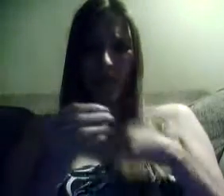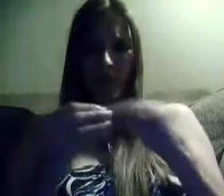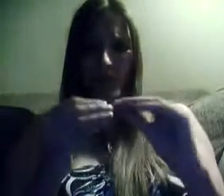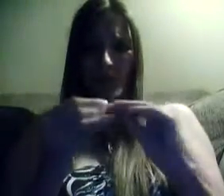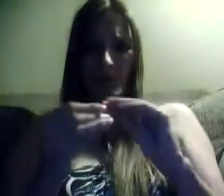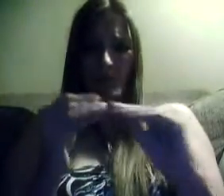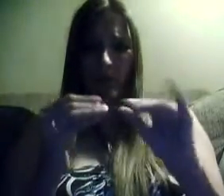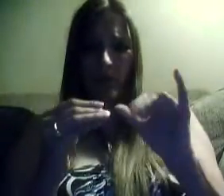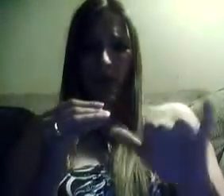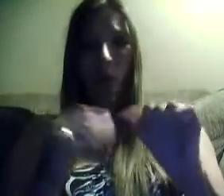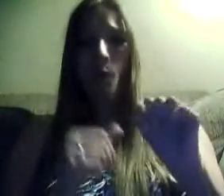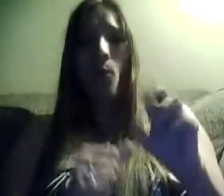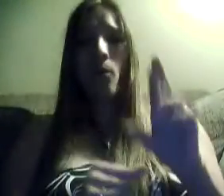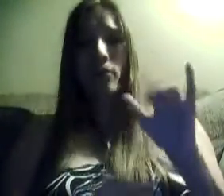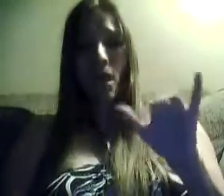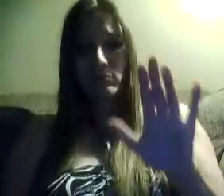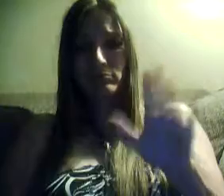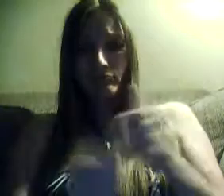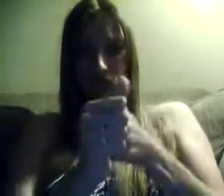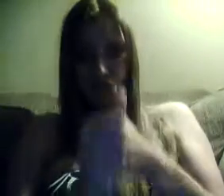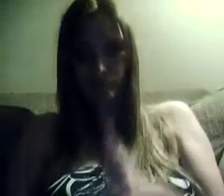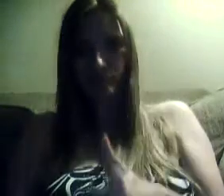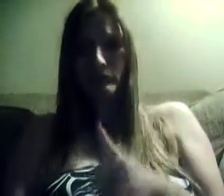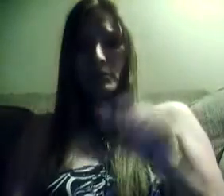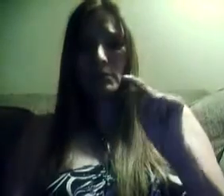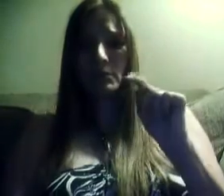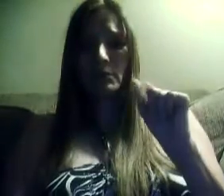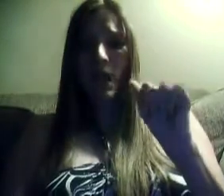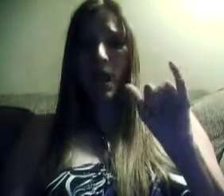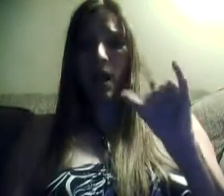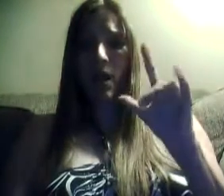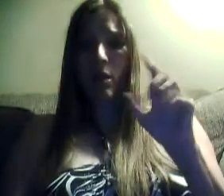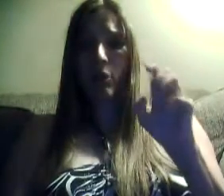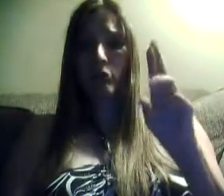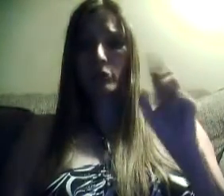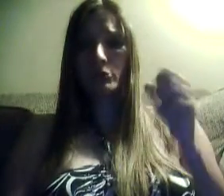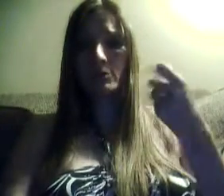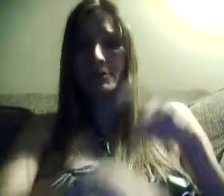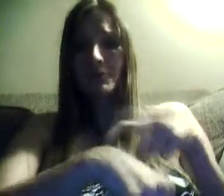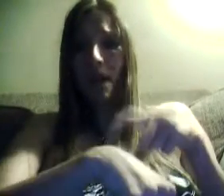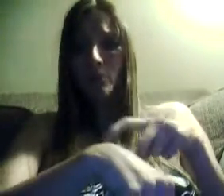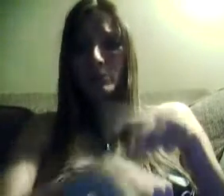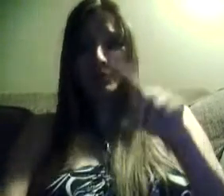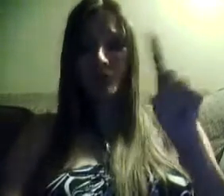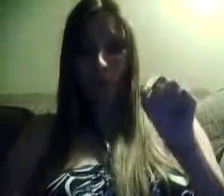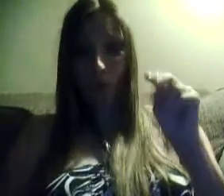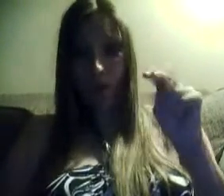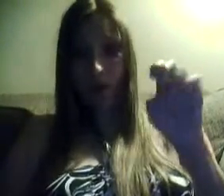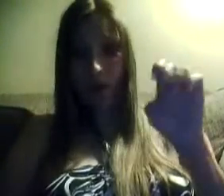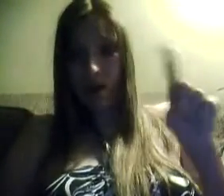I know. Maybe we can find an animal to help us. Lots of animals are hidden in the jungle. They're camouflaged.